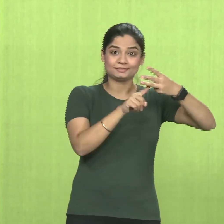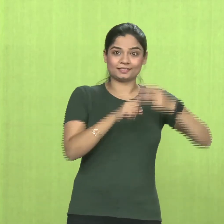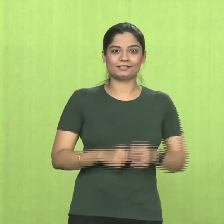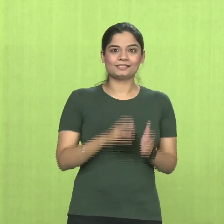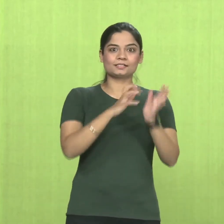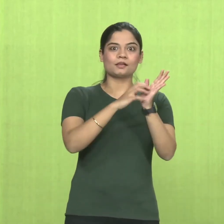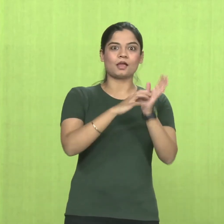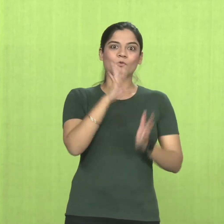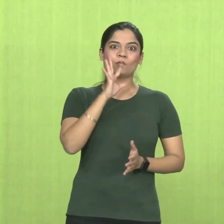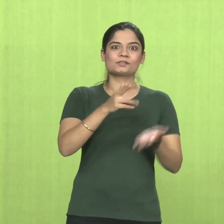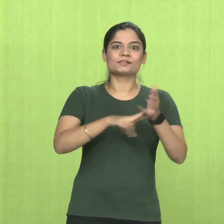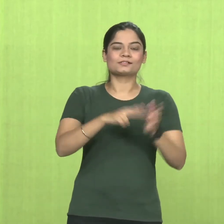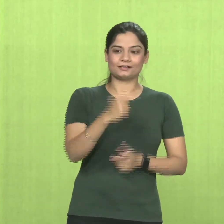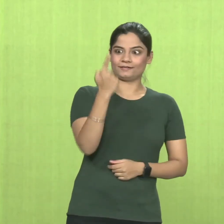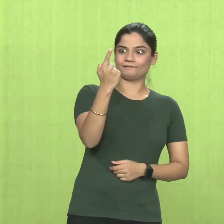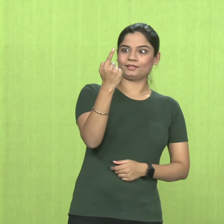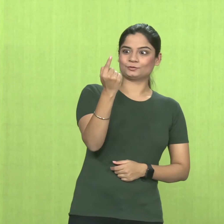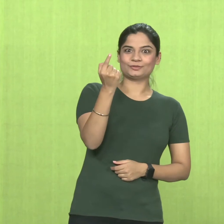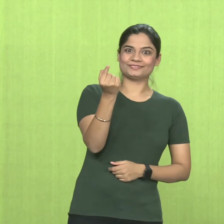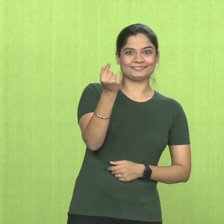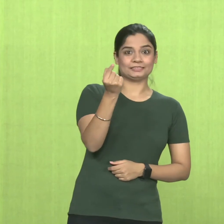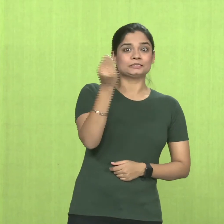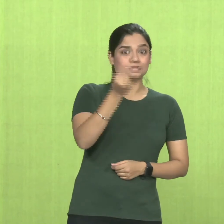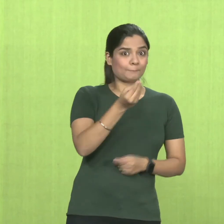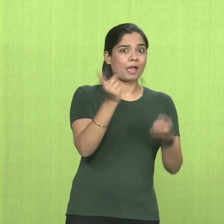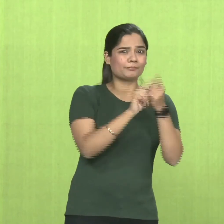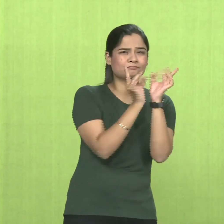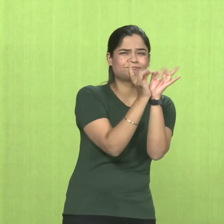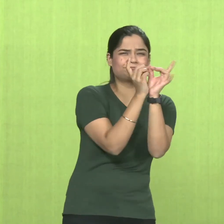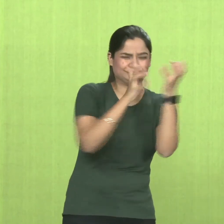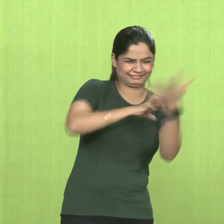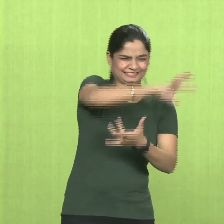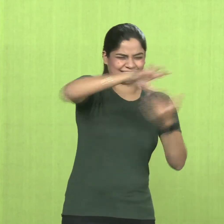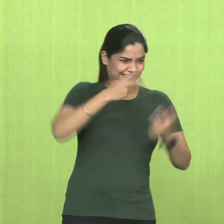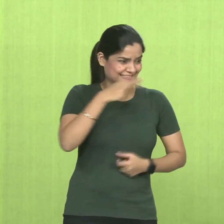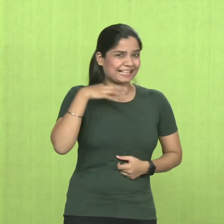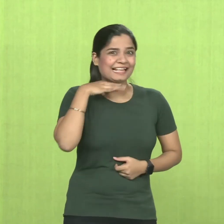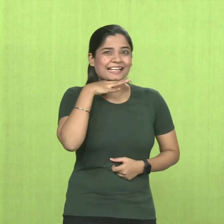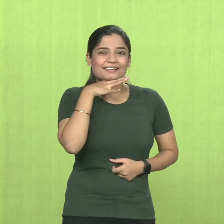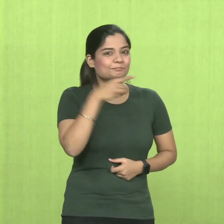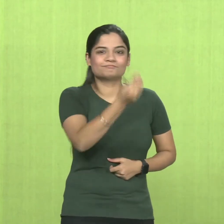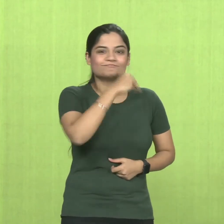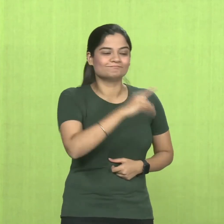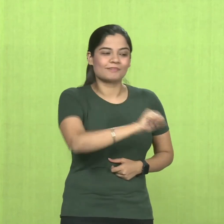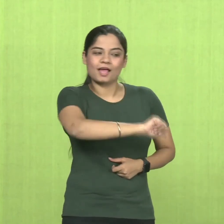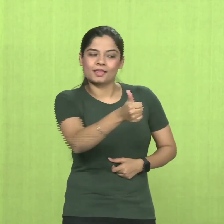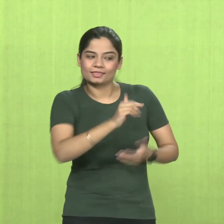for rice, it is big, hard and dry, not broken. We have to remember that. The fourth thing that we